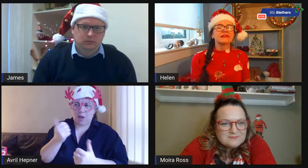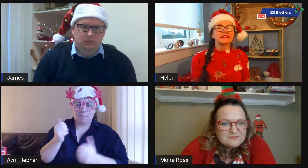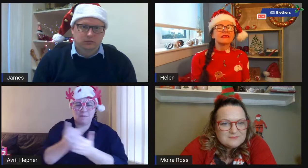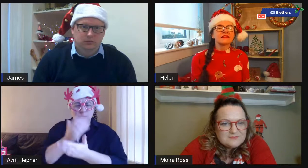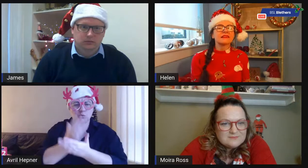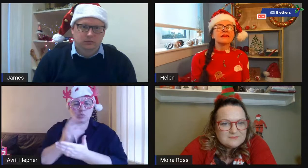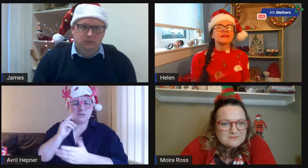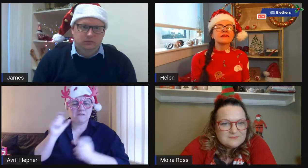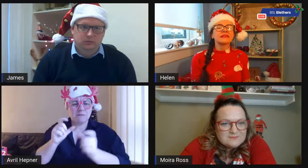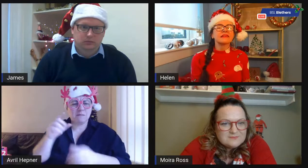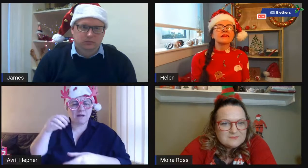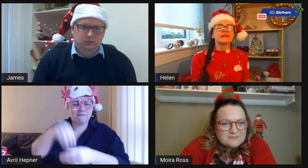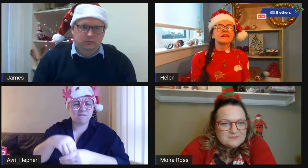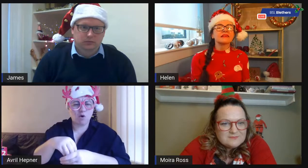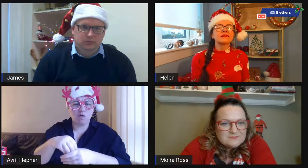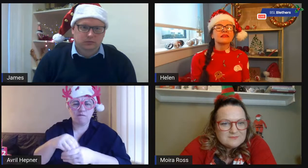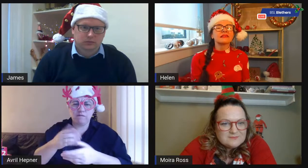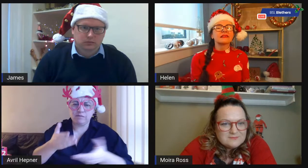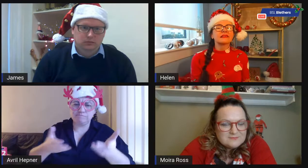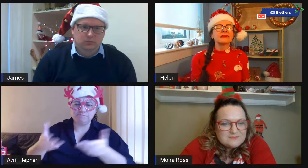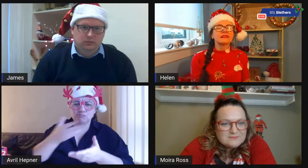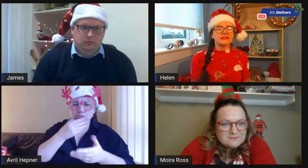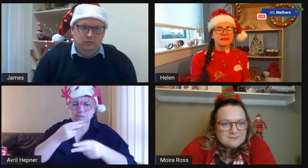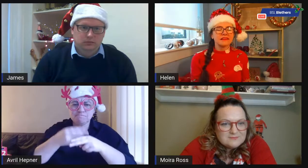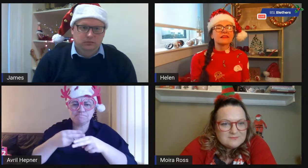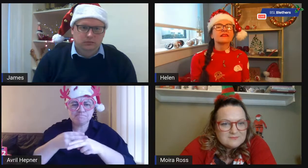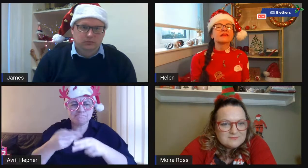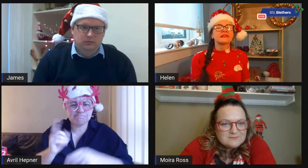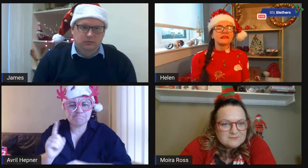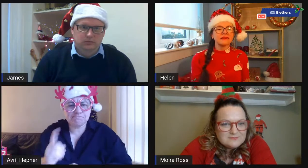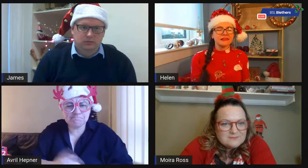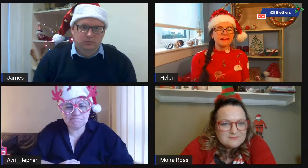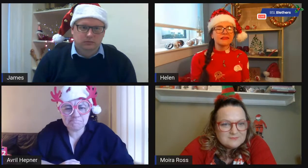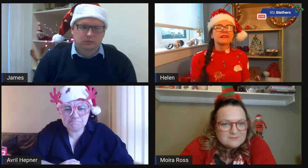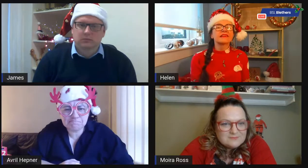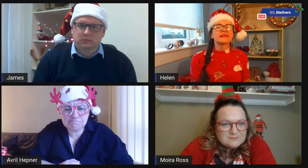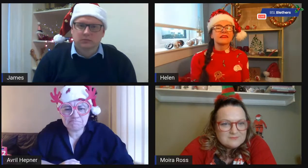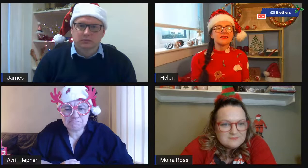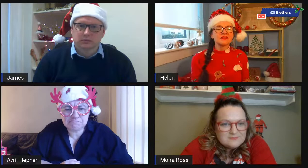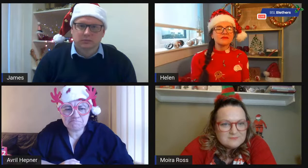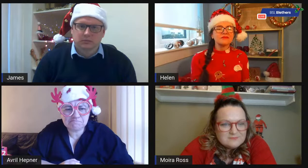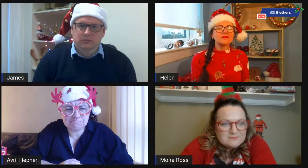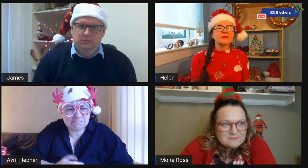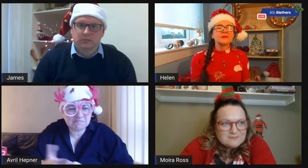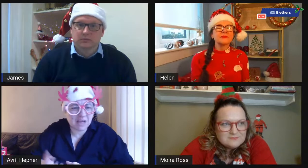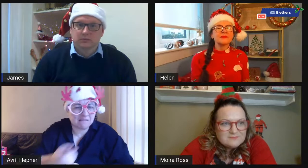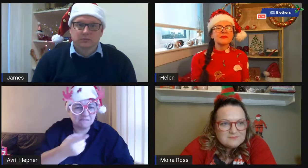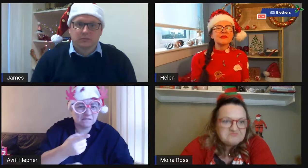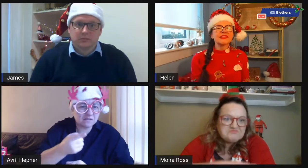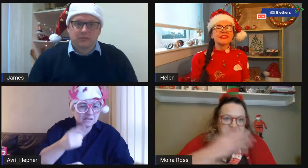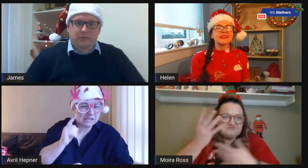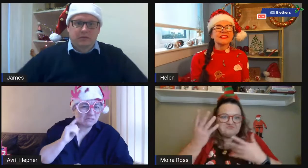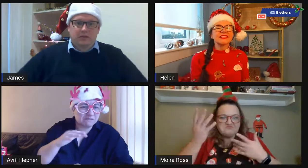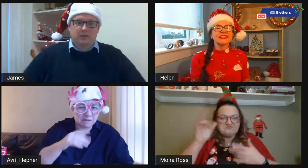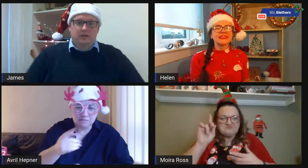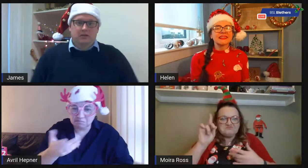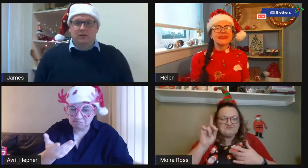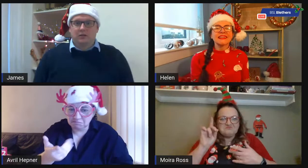to help them have a more inclusive Christmas with their families? Any tips, anyone?